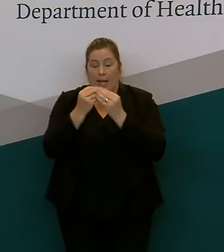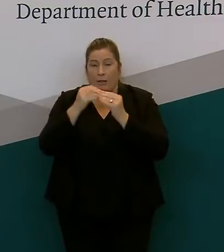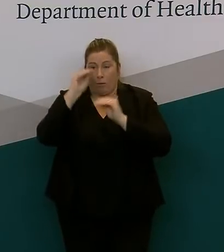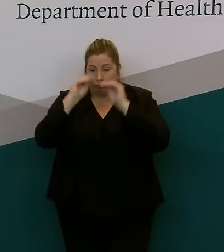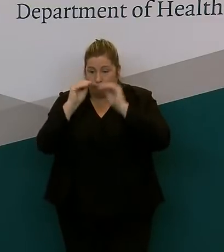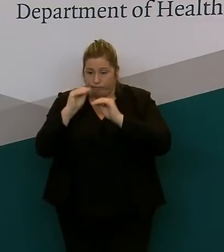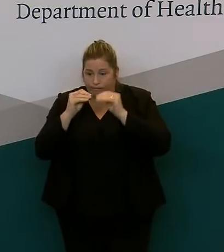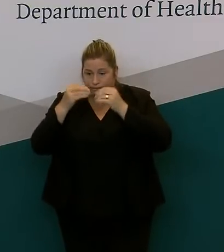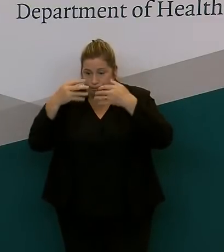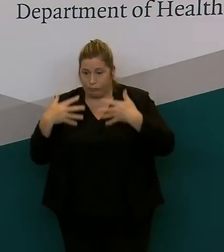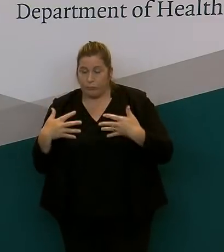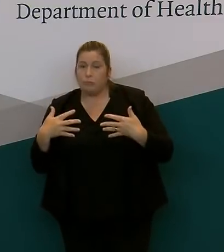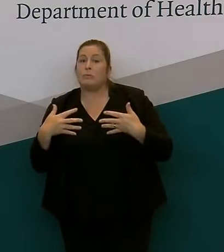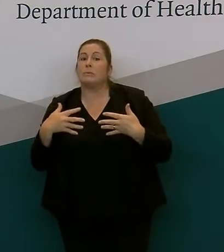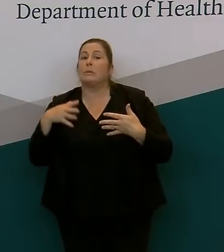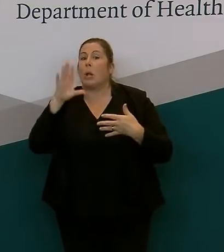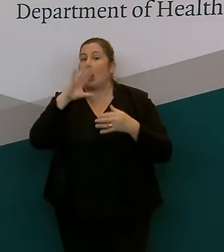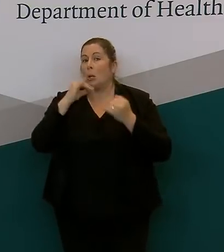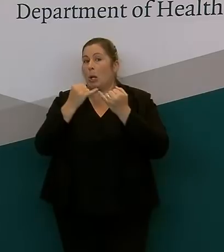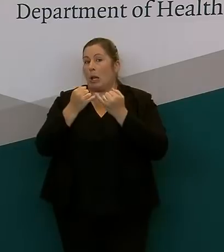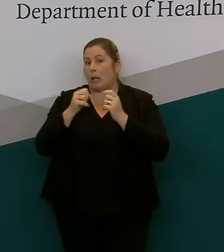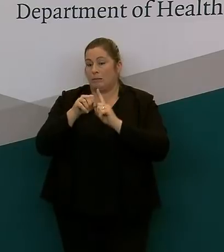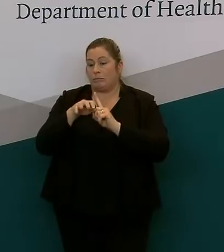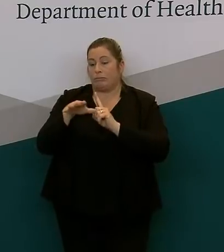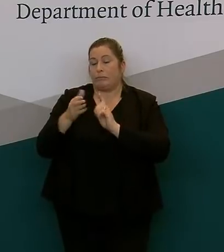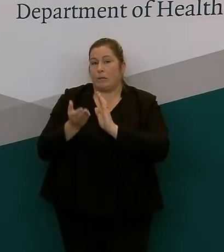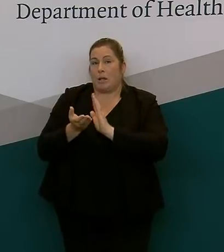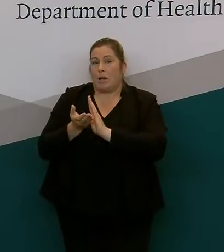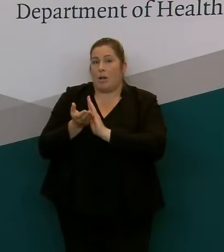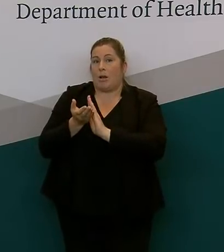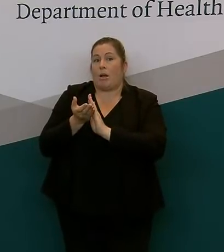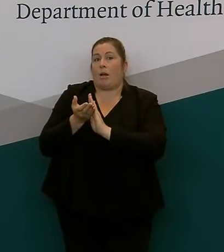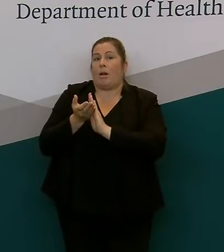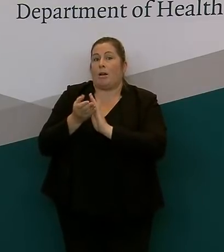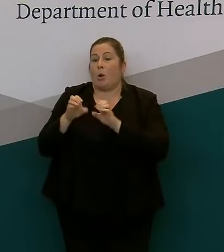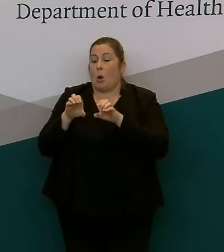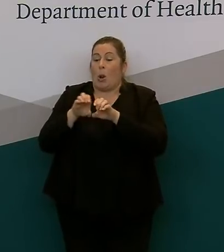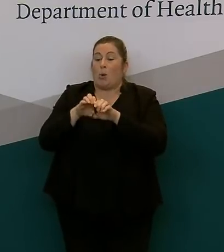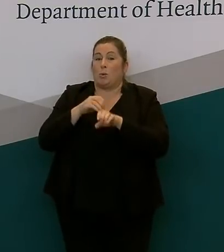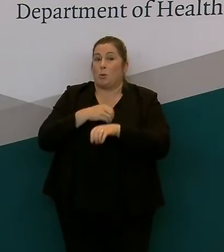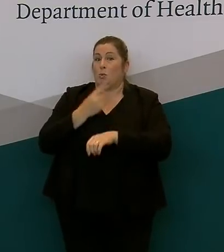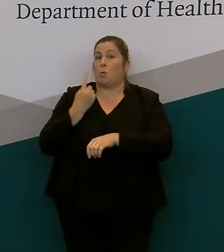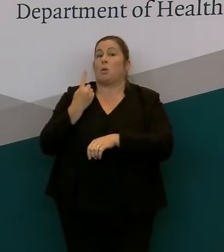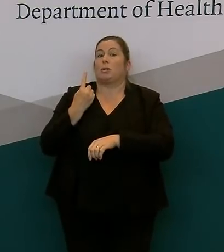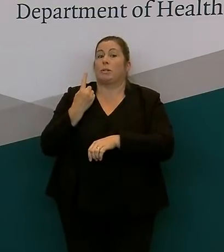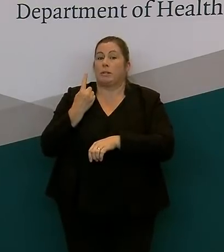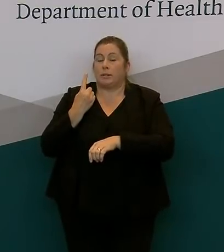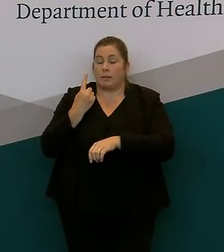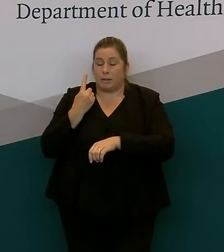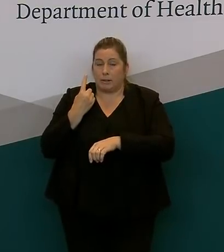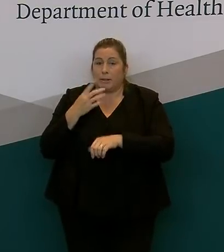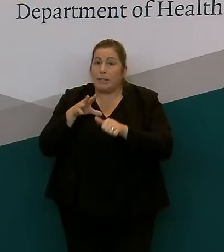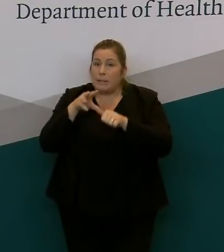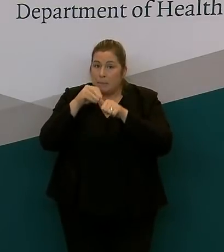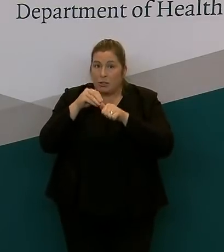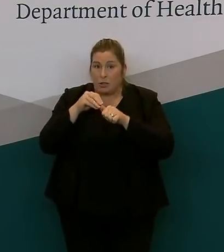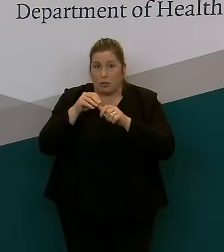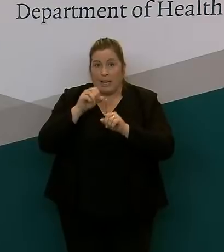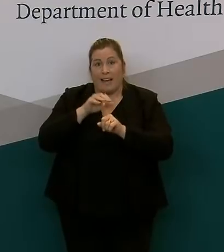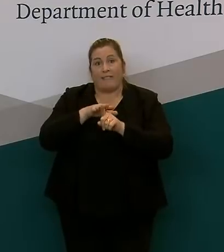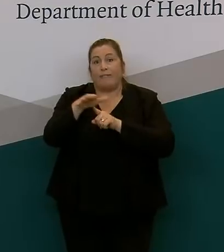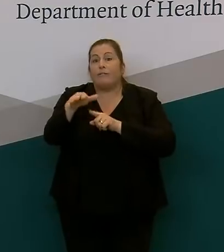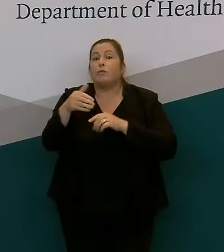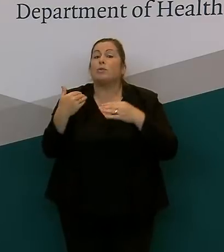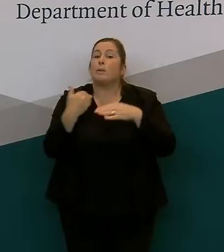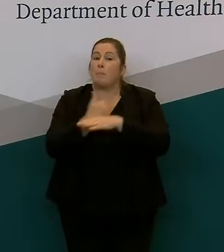show that it's equally likely that it's rising more close to one, and particular influenced by